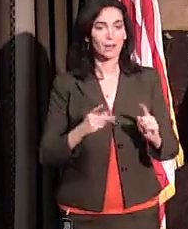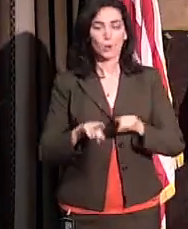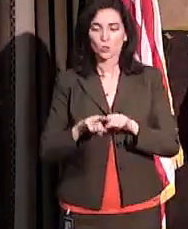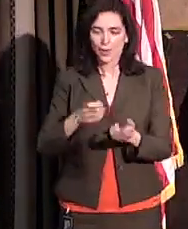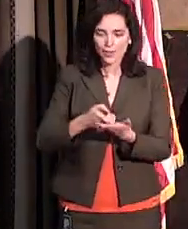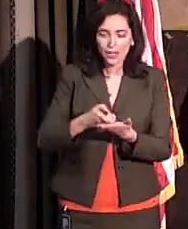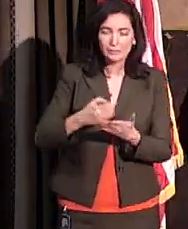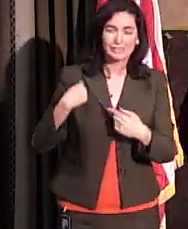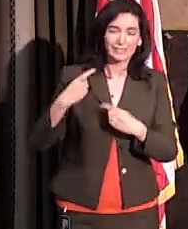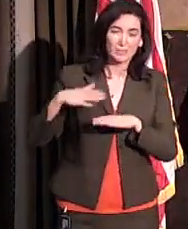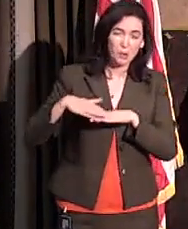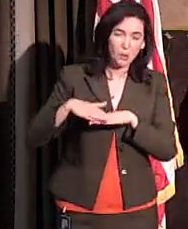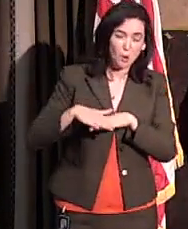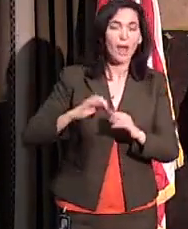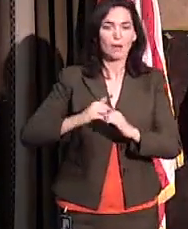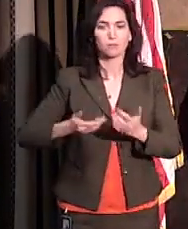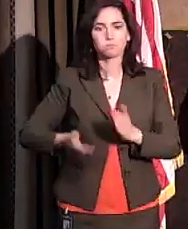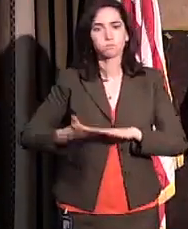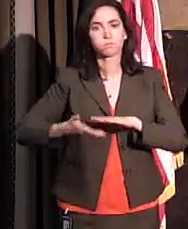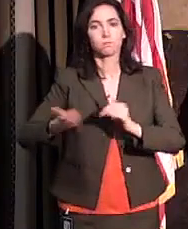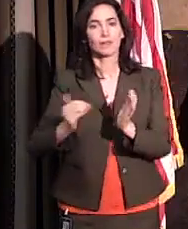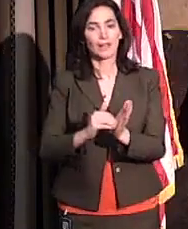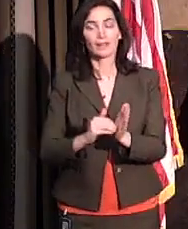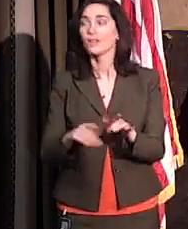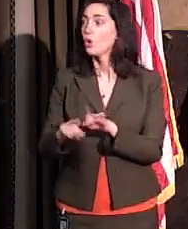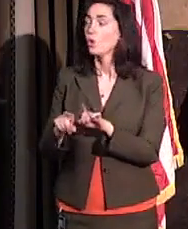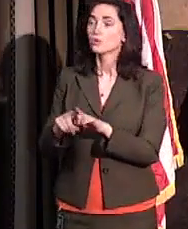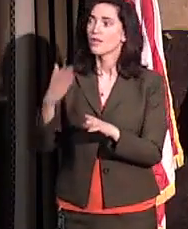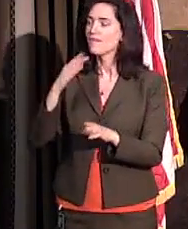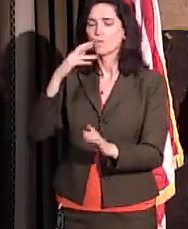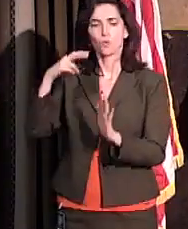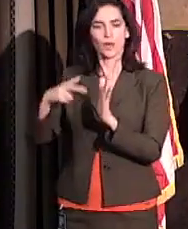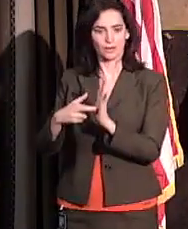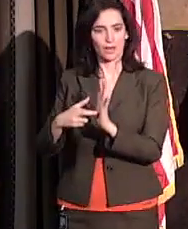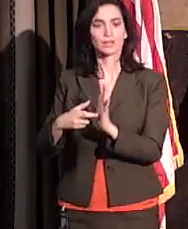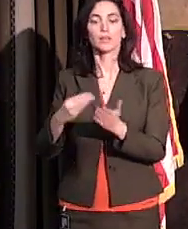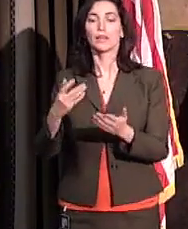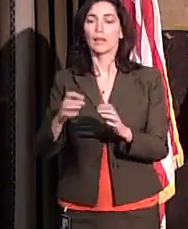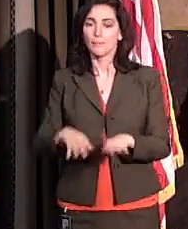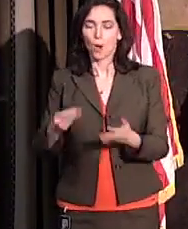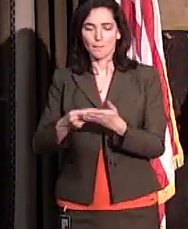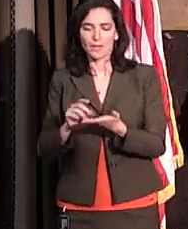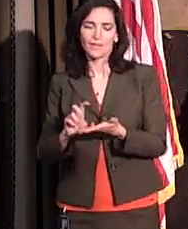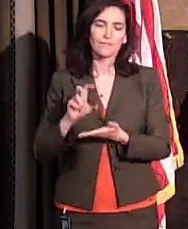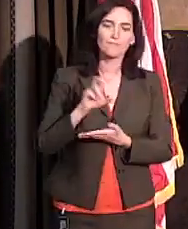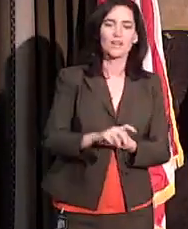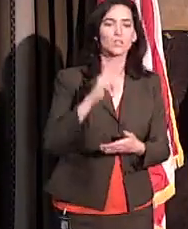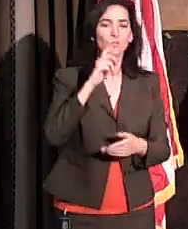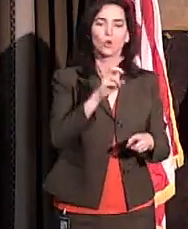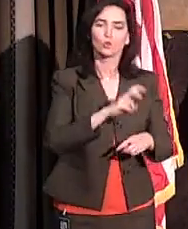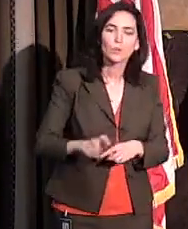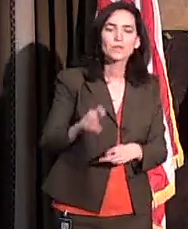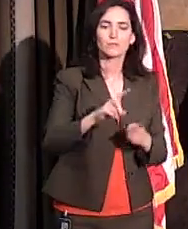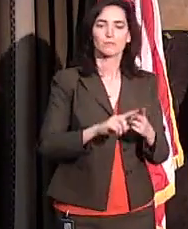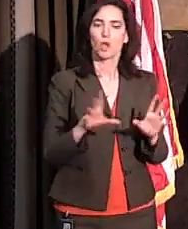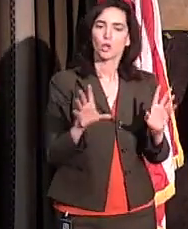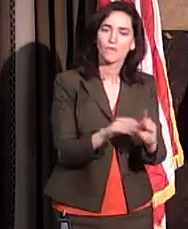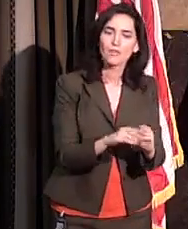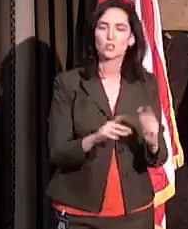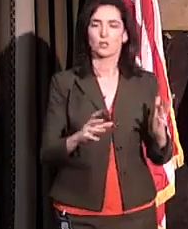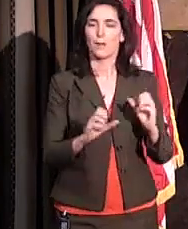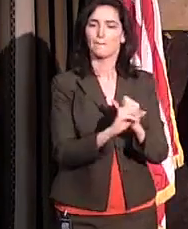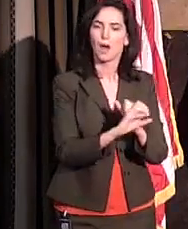for recognizing the importance of providing dollars to tourism and convention marketing, for creating products